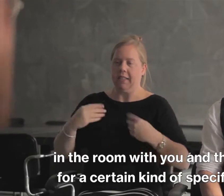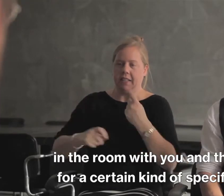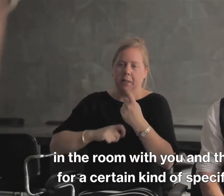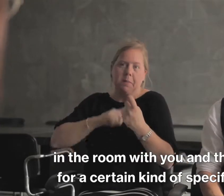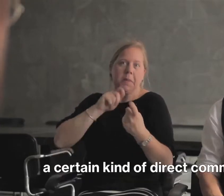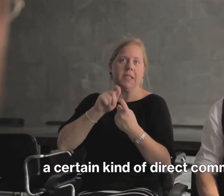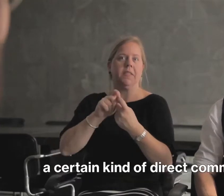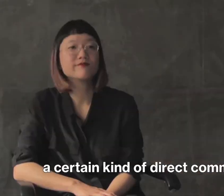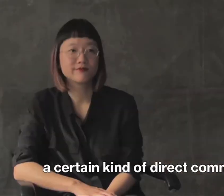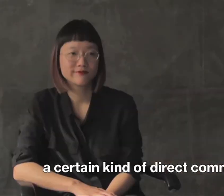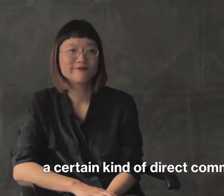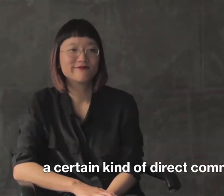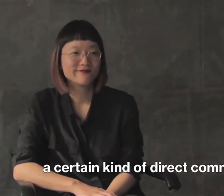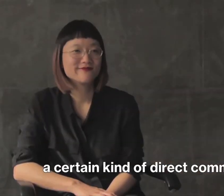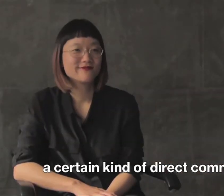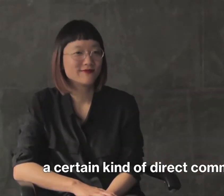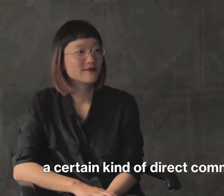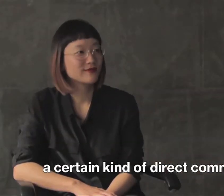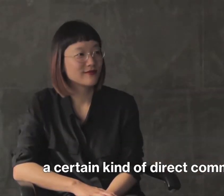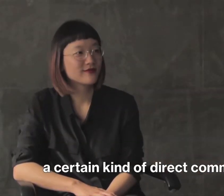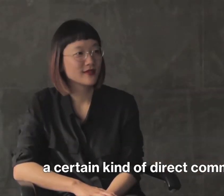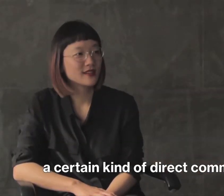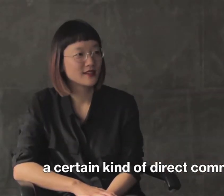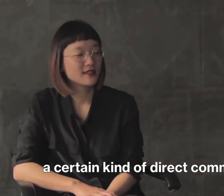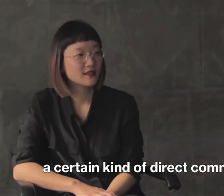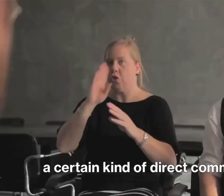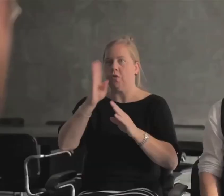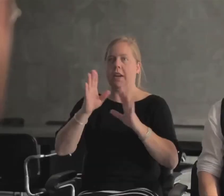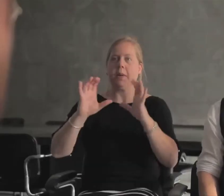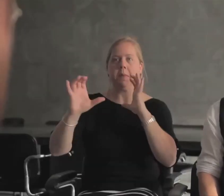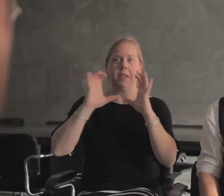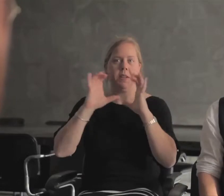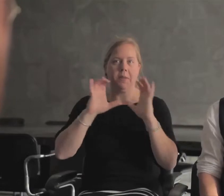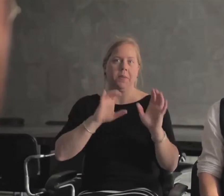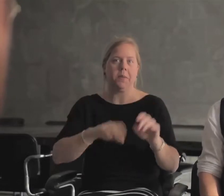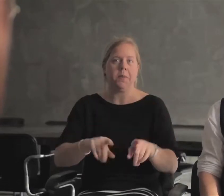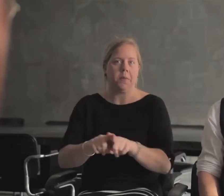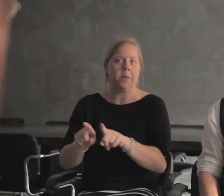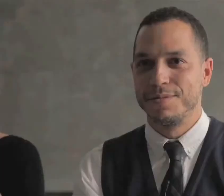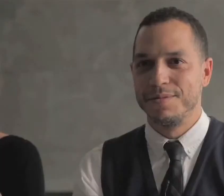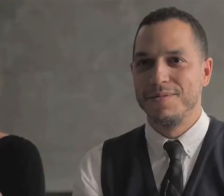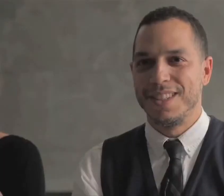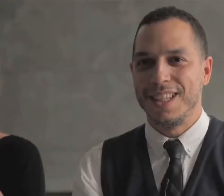specificity and a certain kind of direct communication.